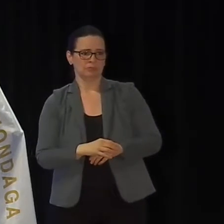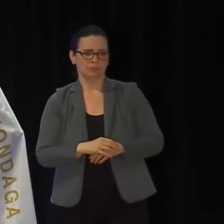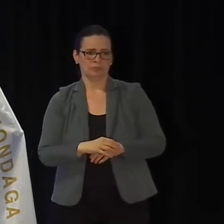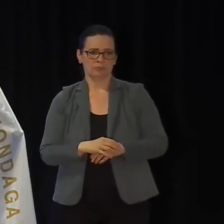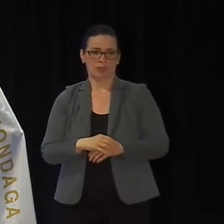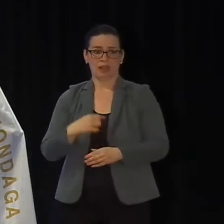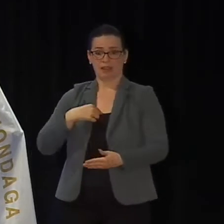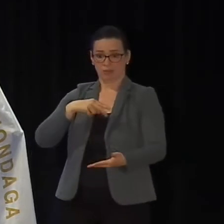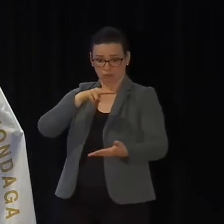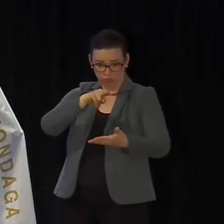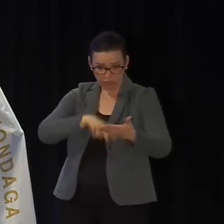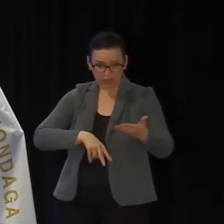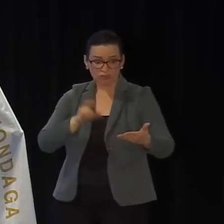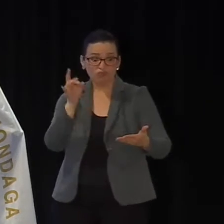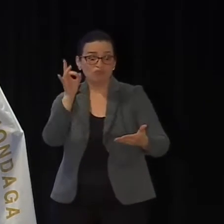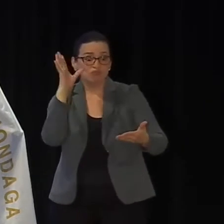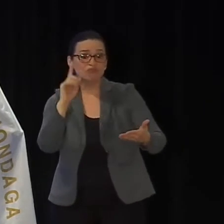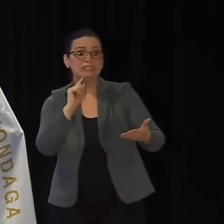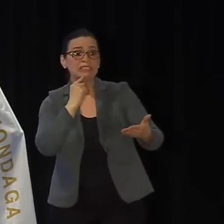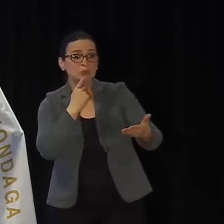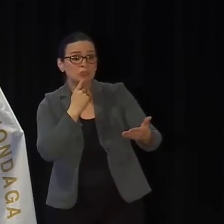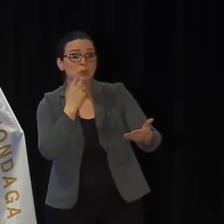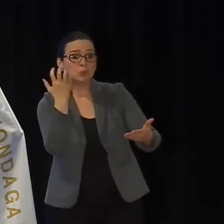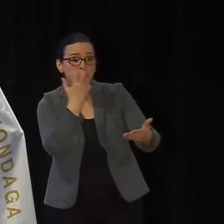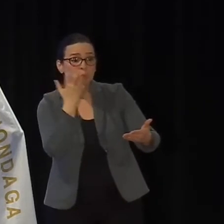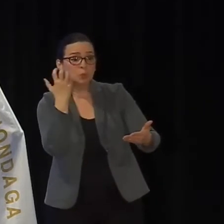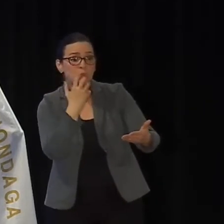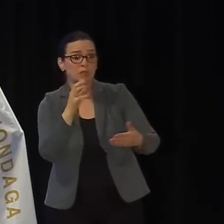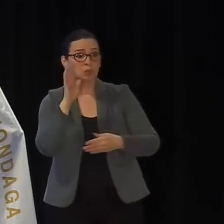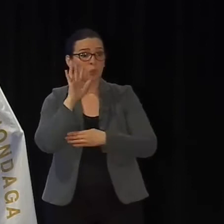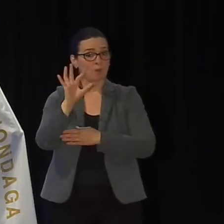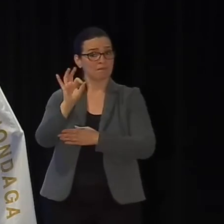any specific conditions? No, we were in February.